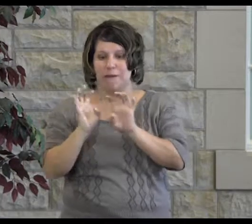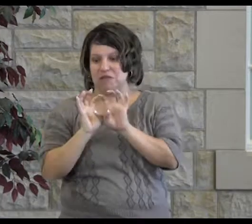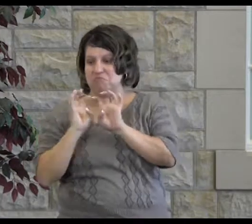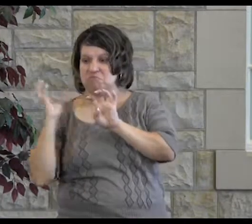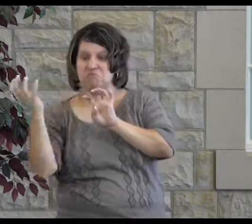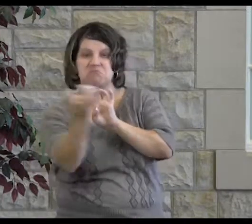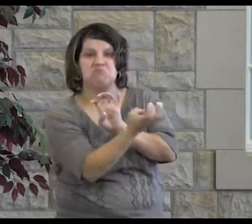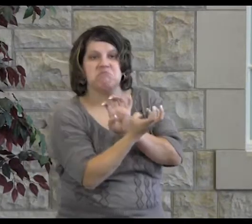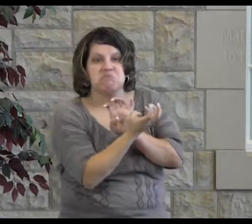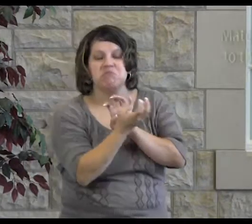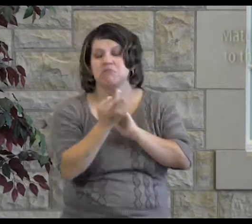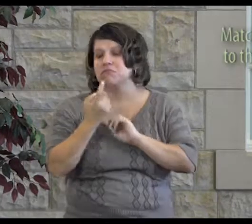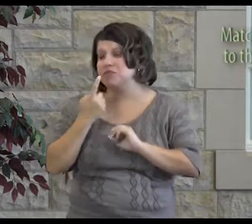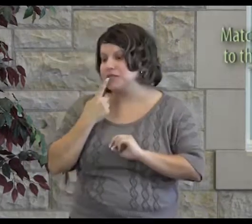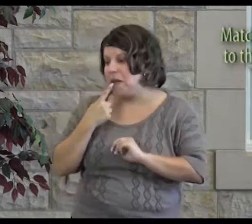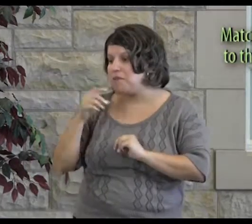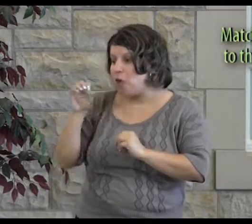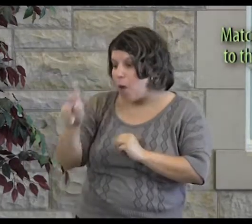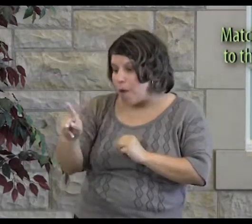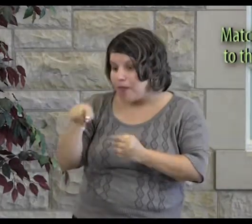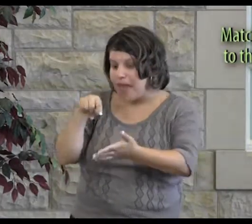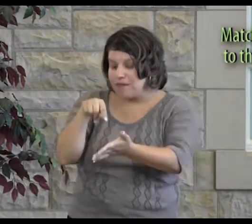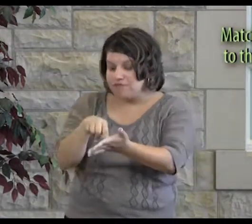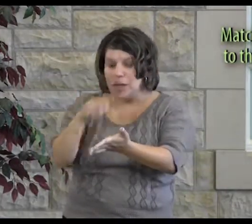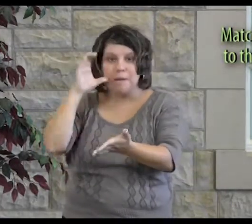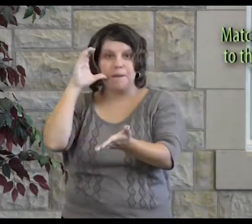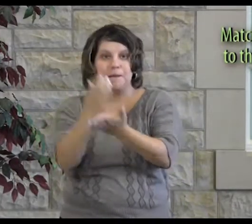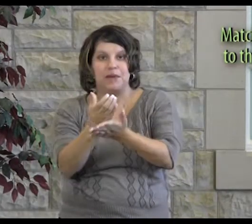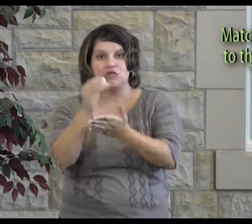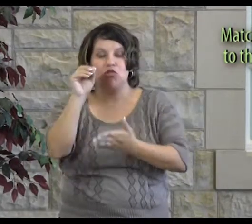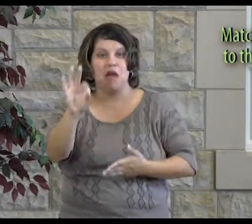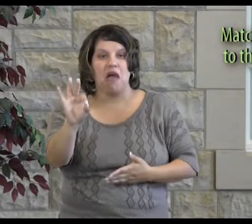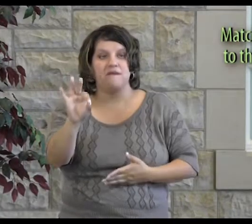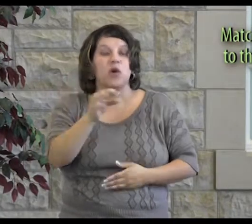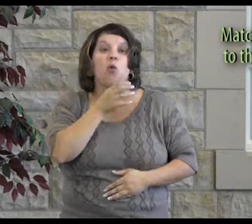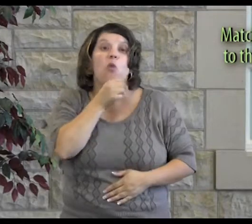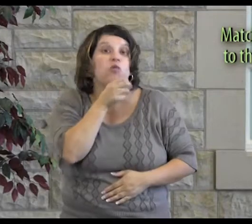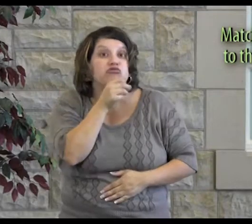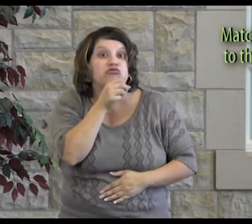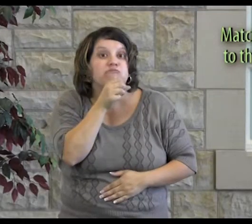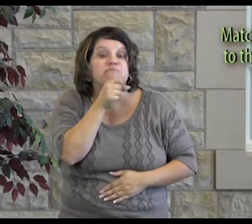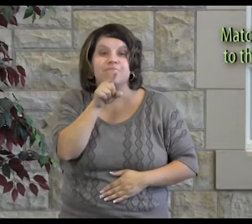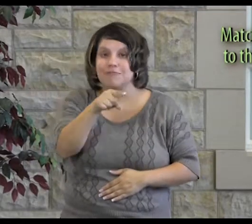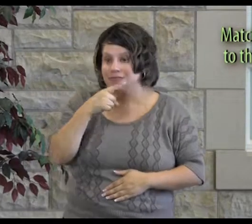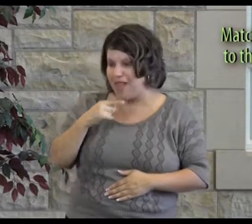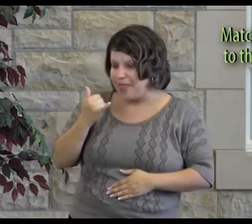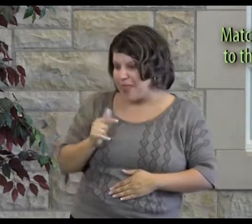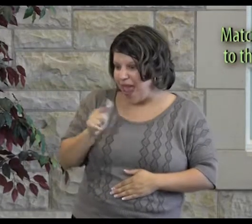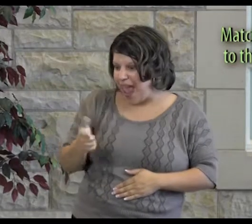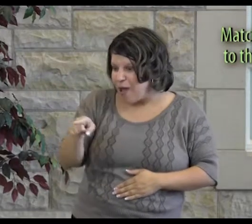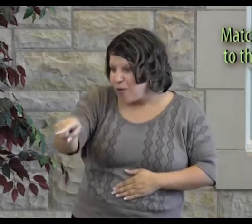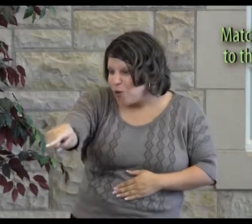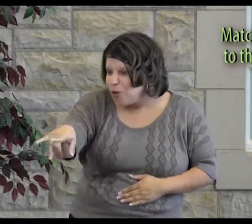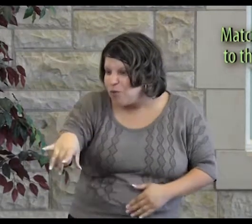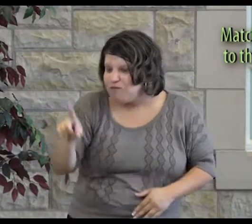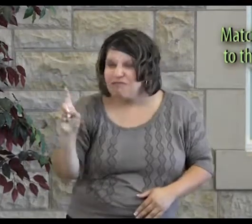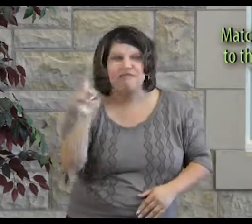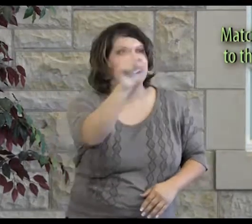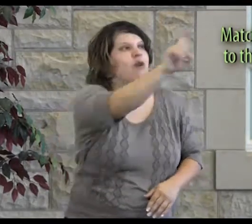what you can do is maybe in a circle of some sort, you could ask the children, there's a picture of, let's say, an orange. And